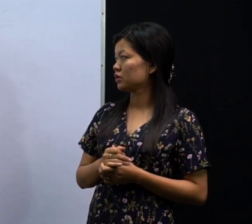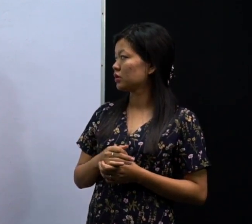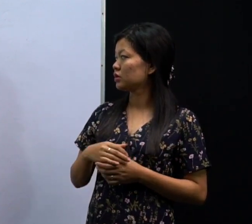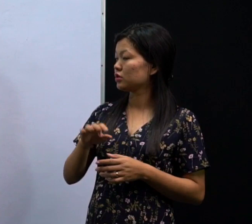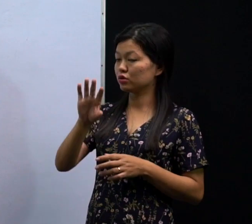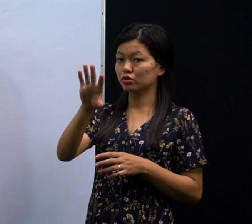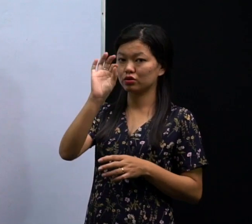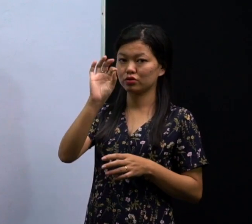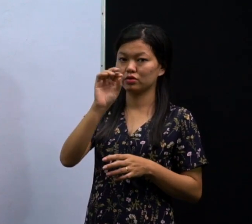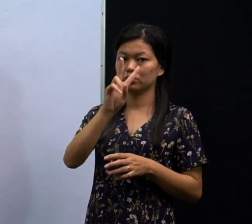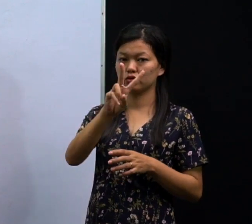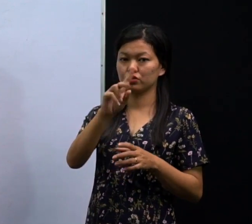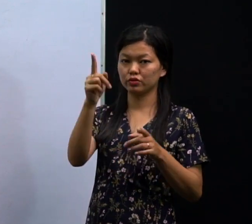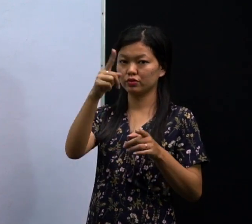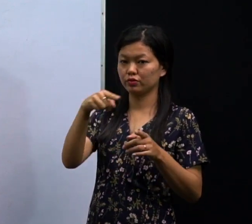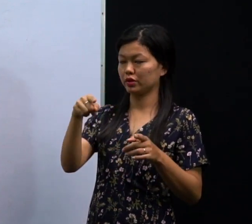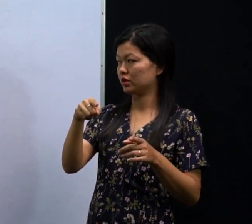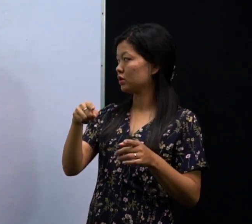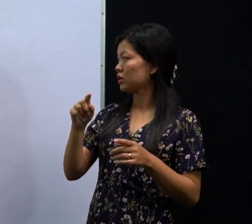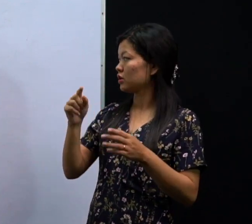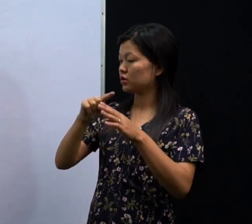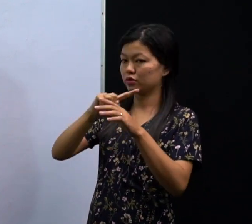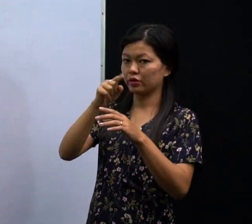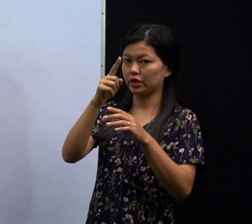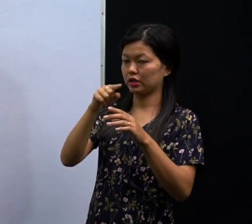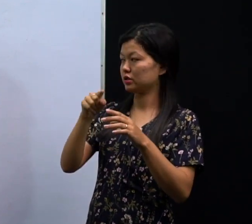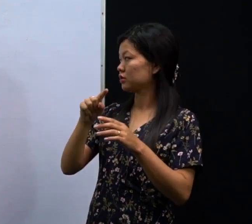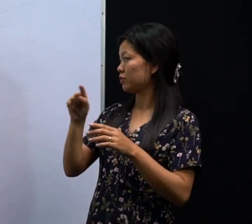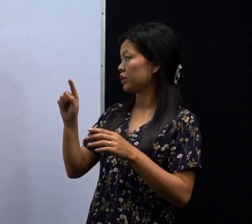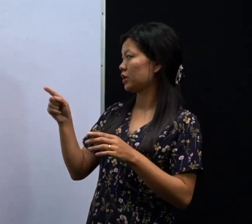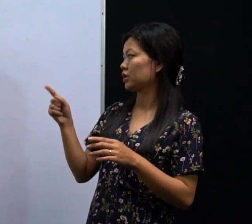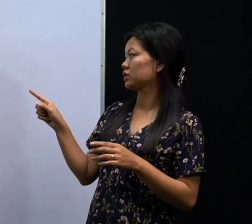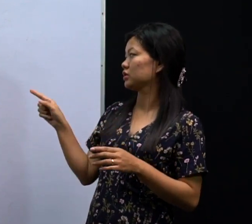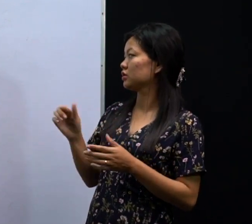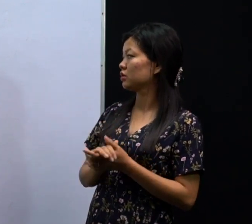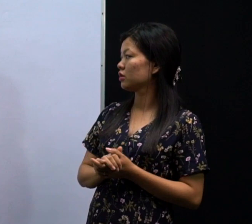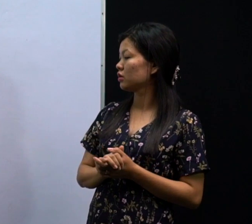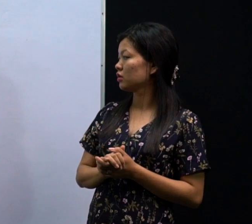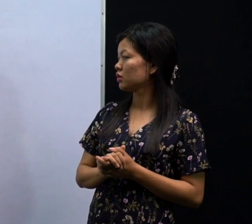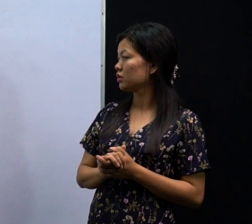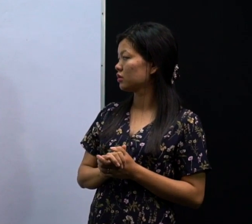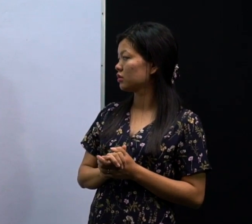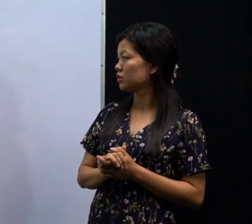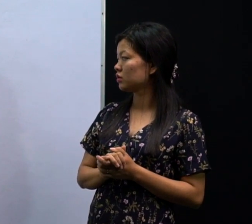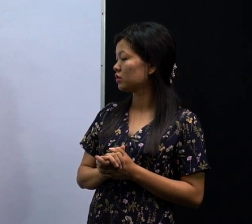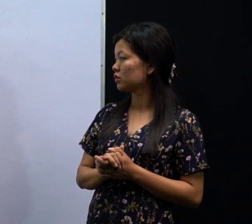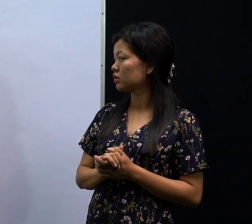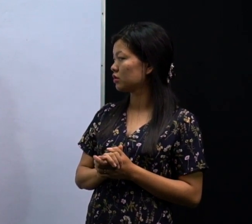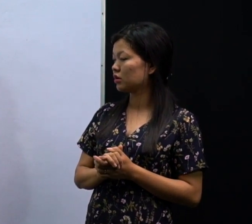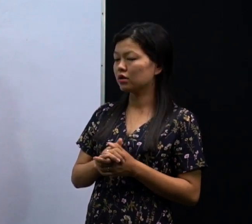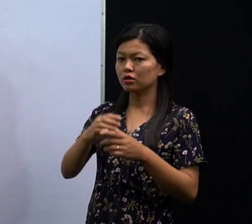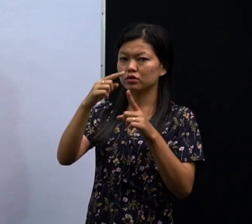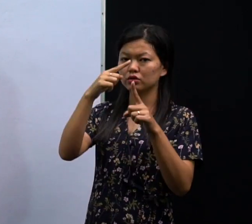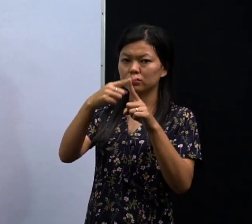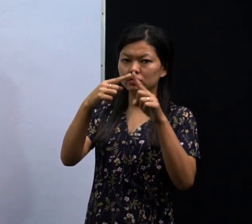here. Like 2x by 2, cancel it, you get x. Then their sign is, no sign means